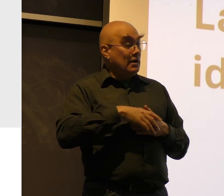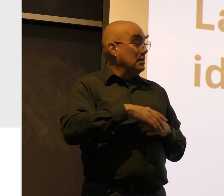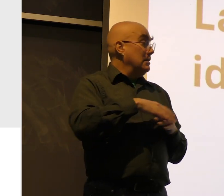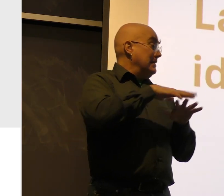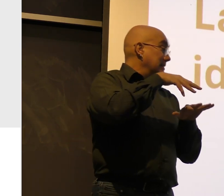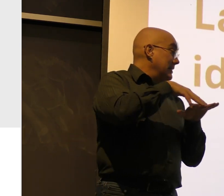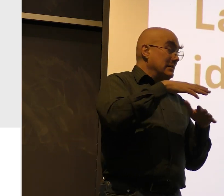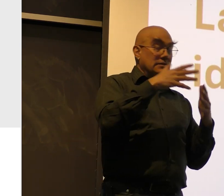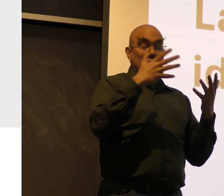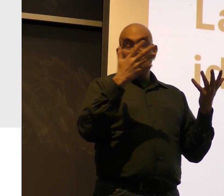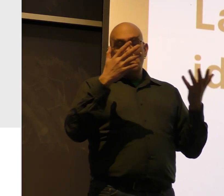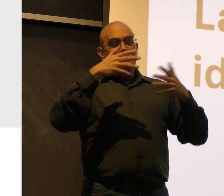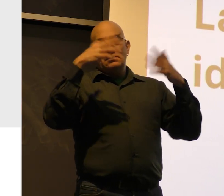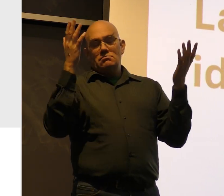queer, BIPOC, indigenous,